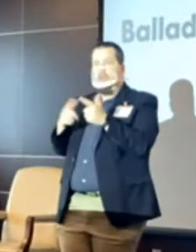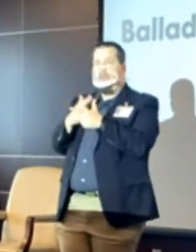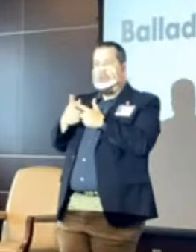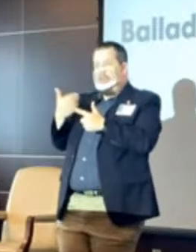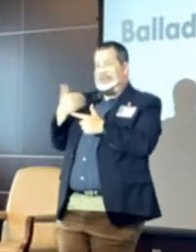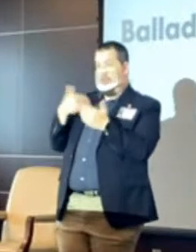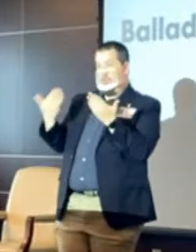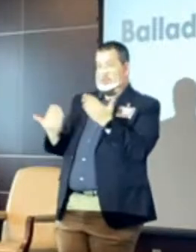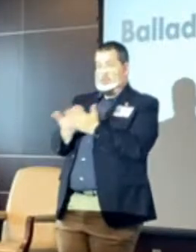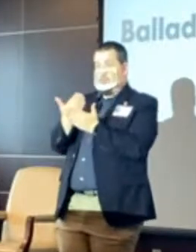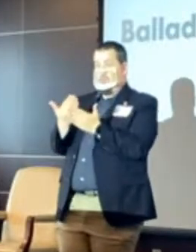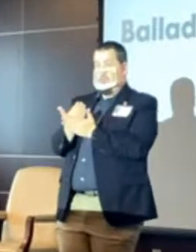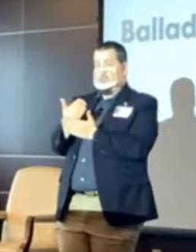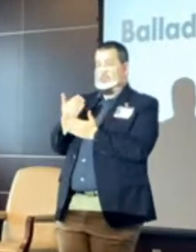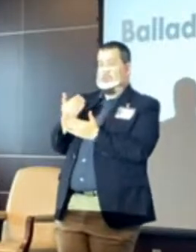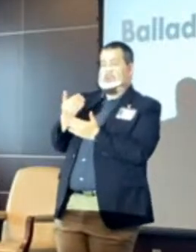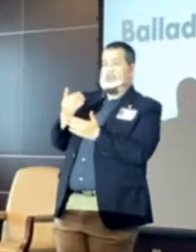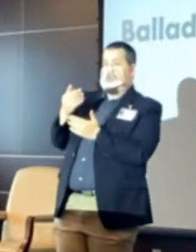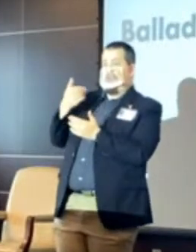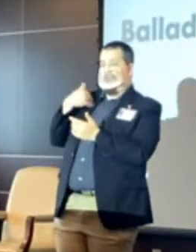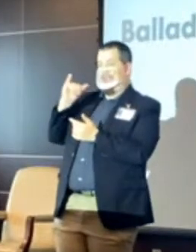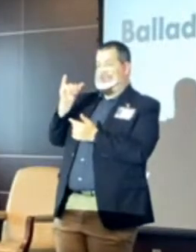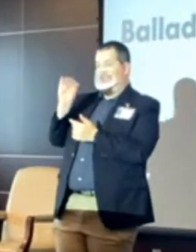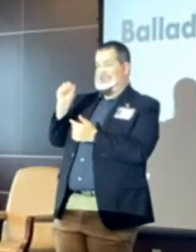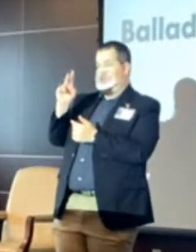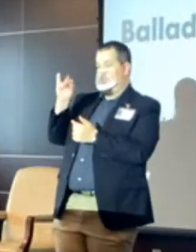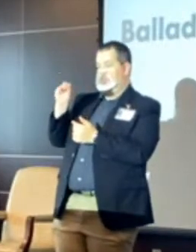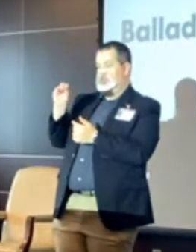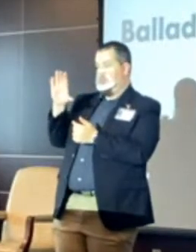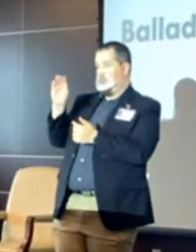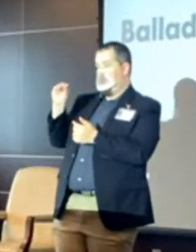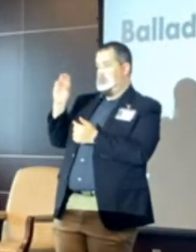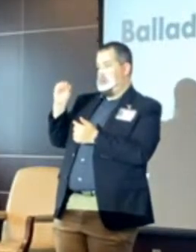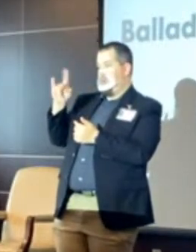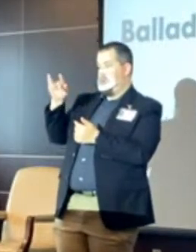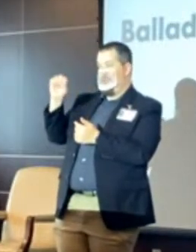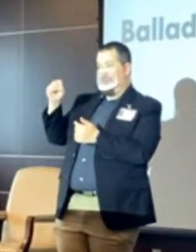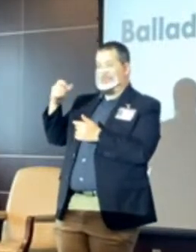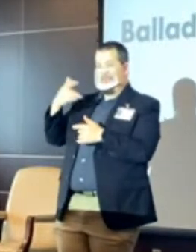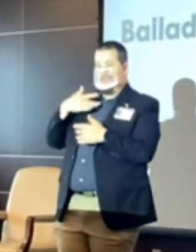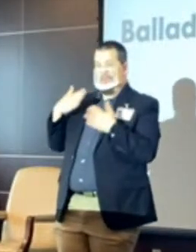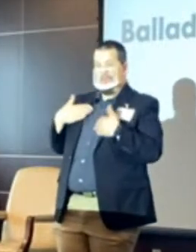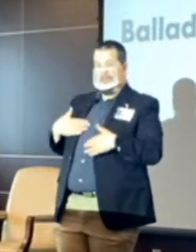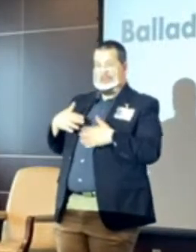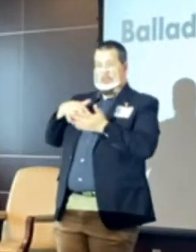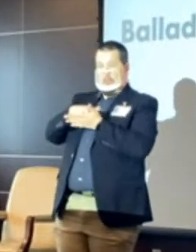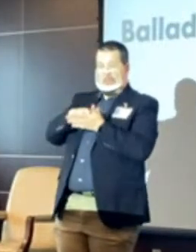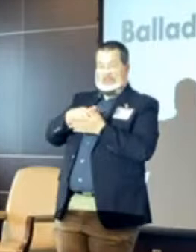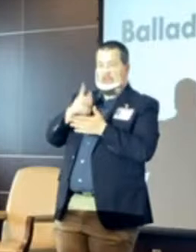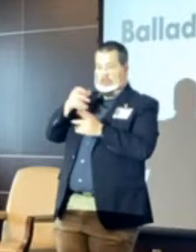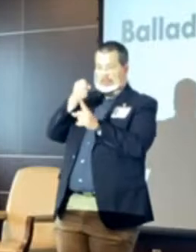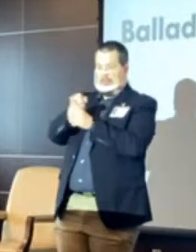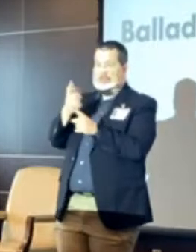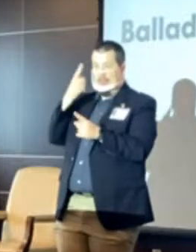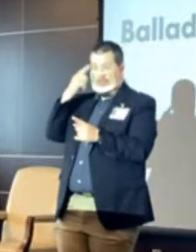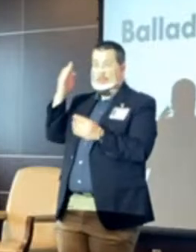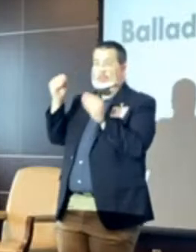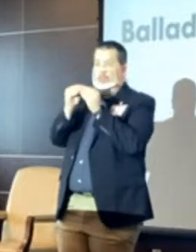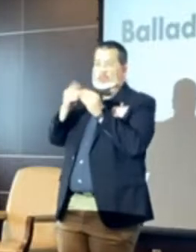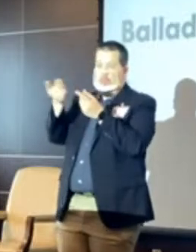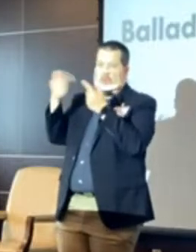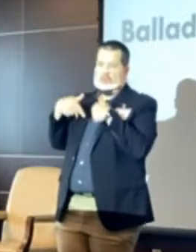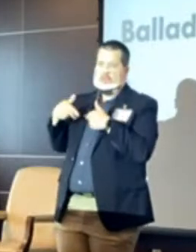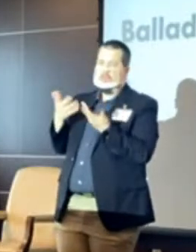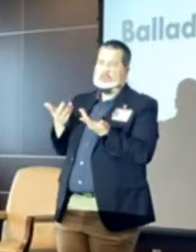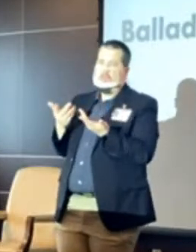first immunocompromised child with COVID-19 in my clinic last week, and we fear more will come. Many